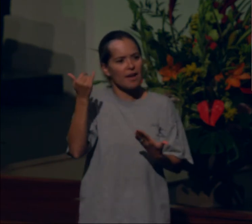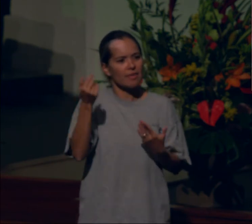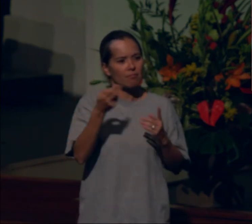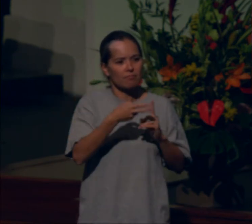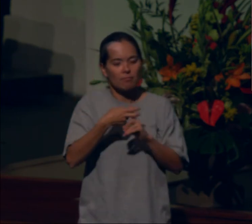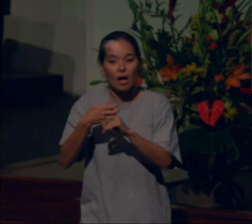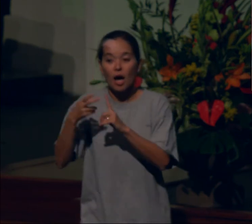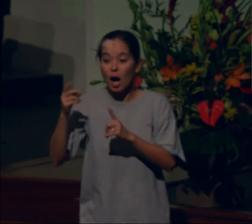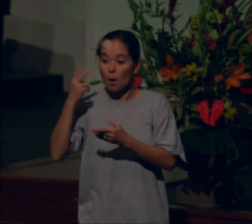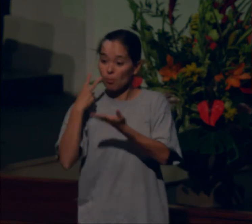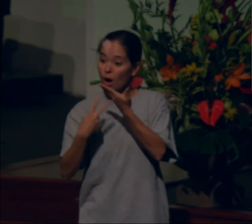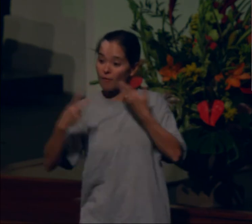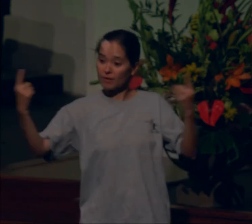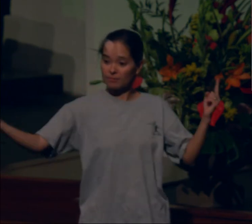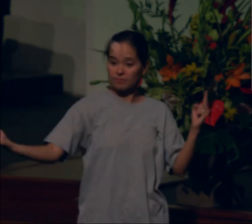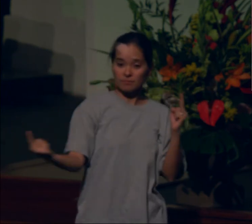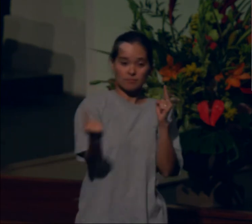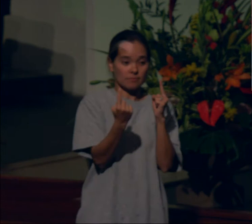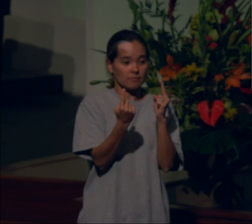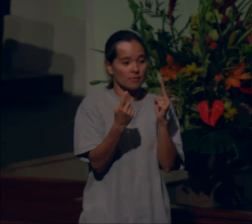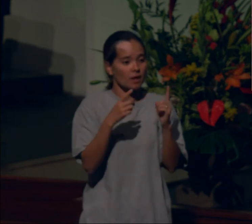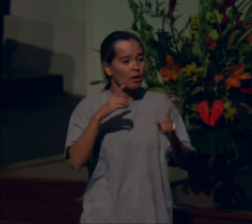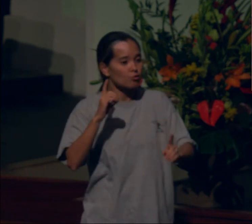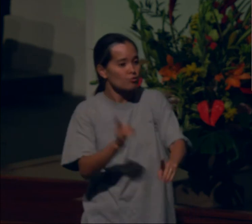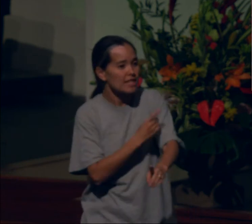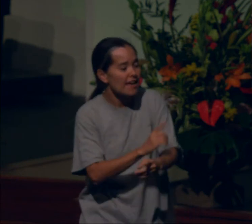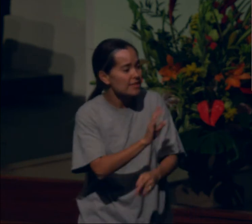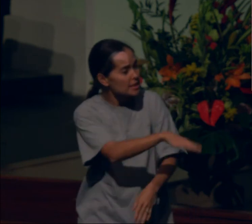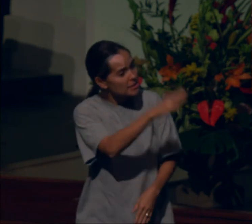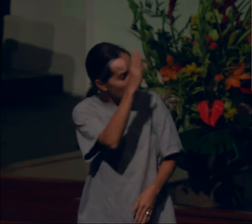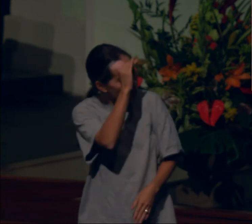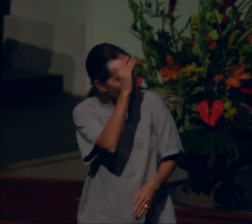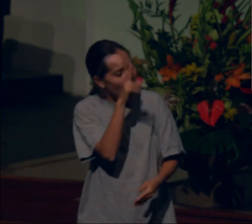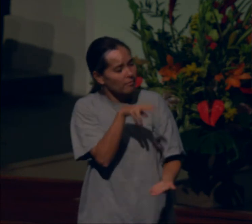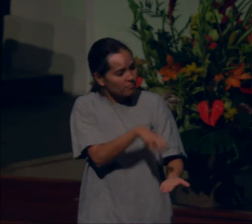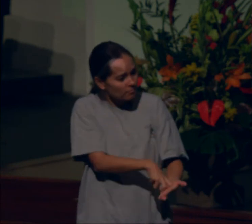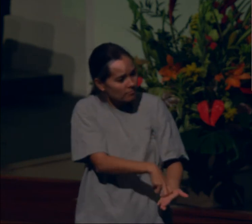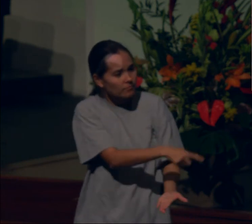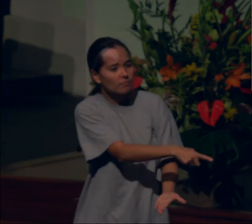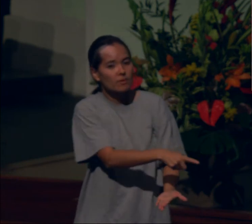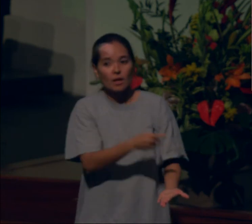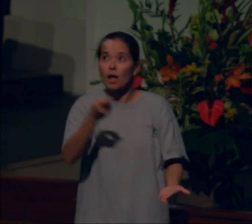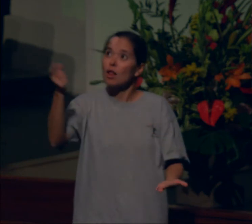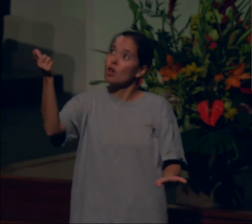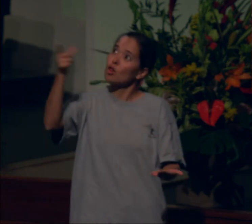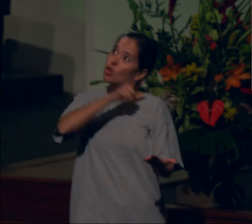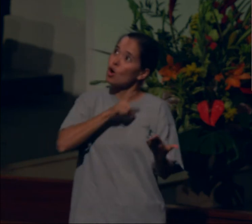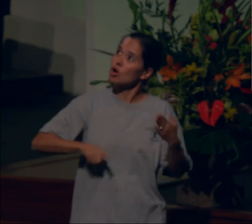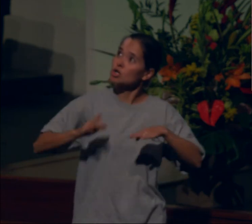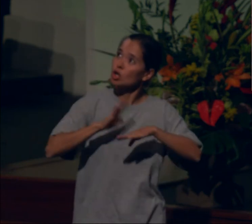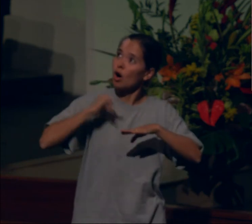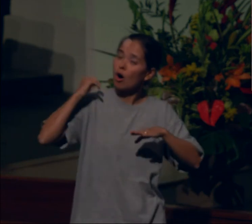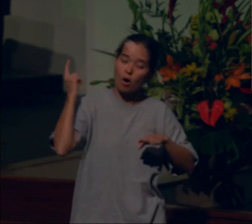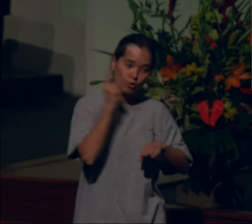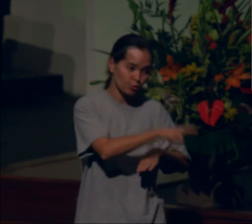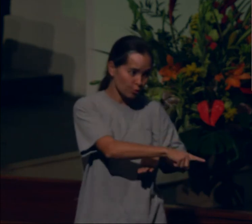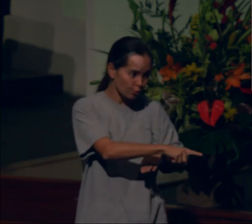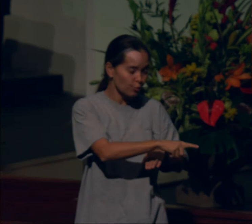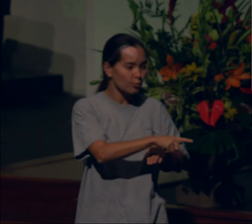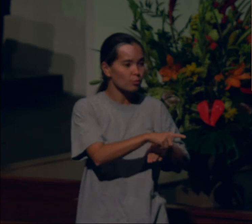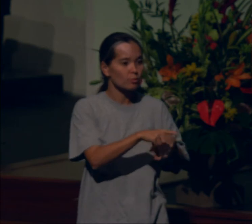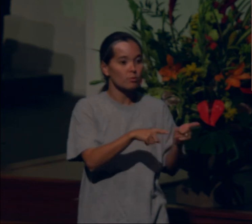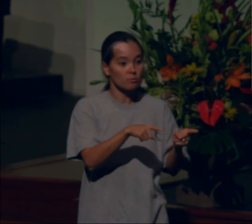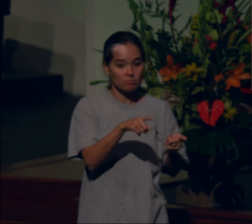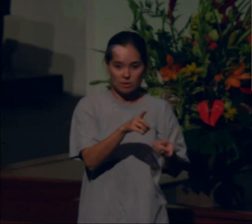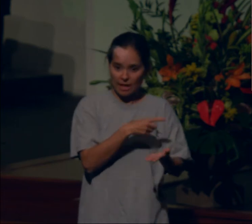prophet made his way over to him across the grassy green, and he said, boy, take a knee. The Lord has called you. And David